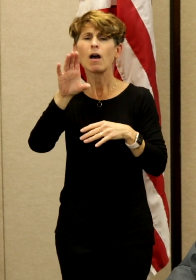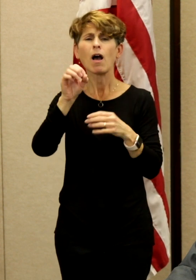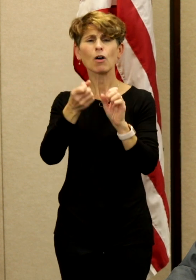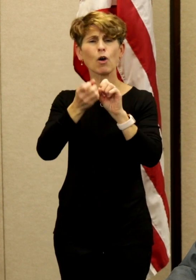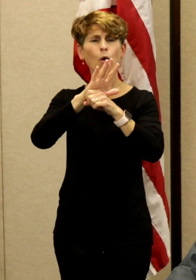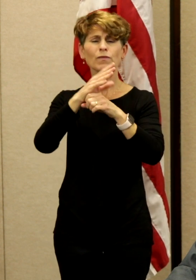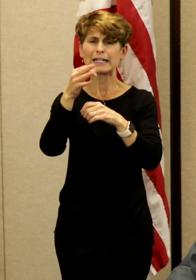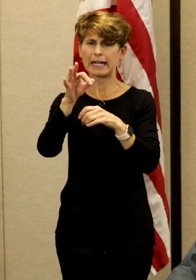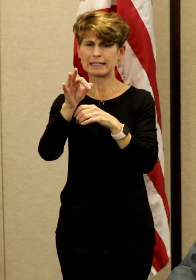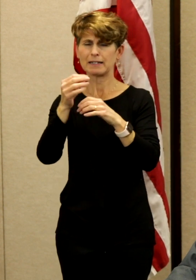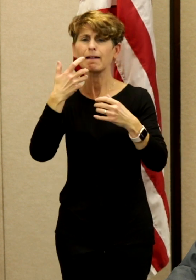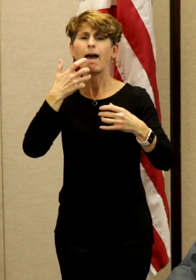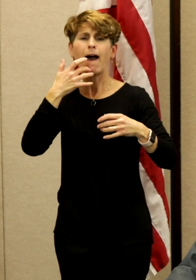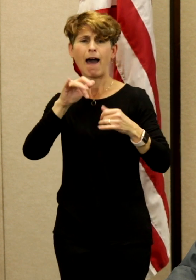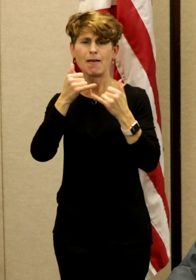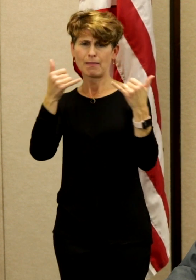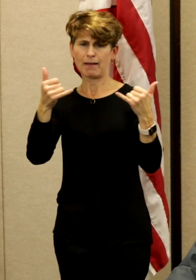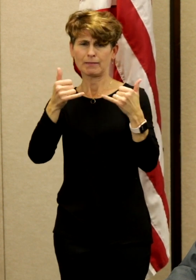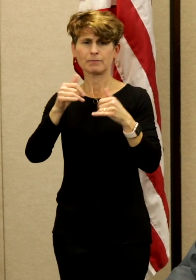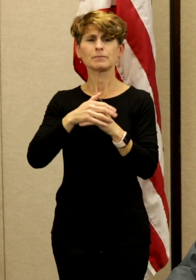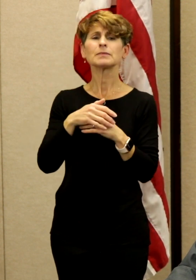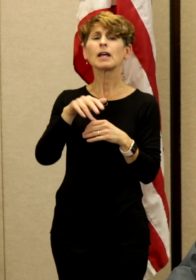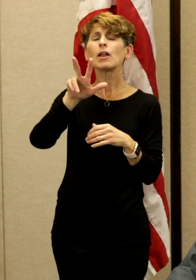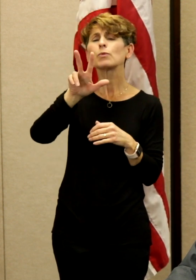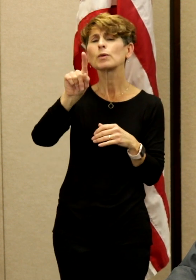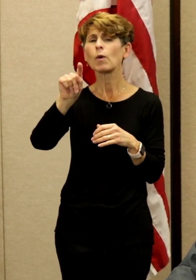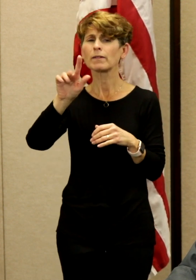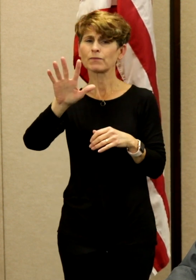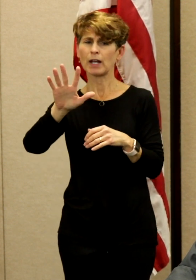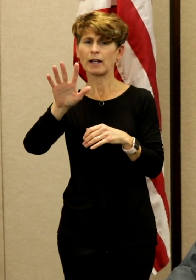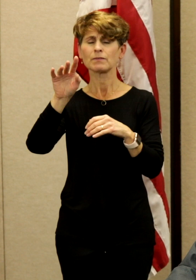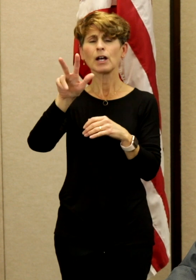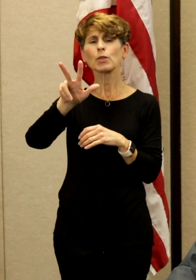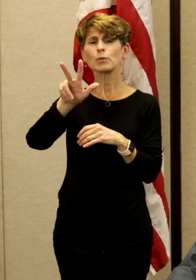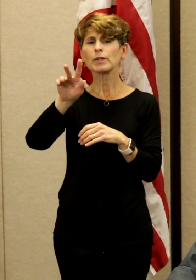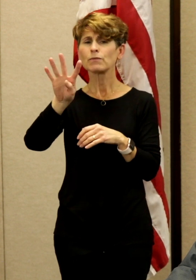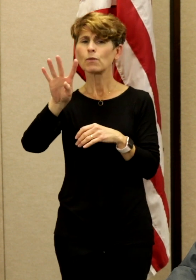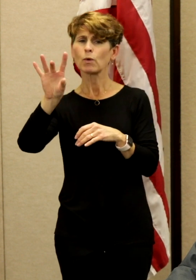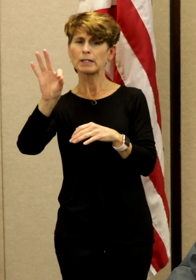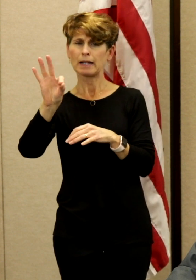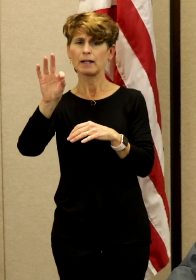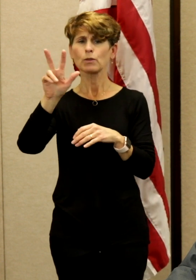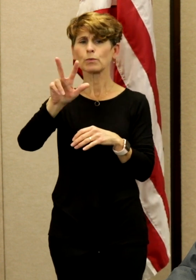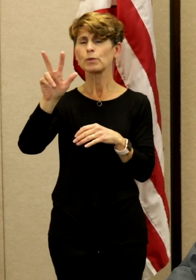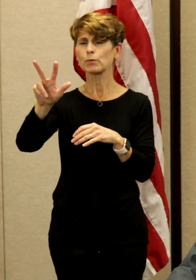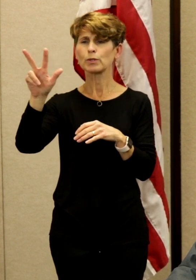hotline at 315-349-3330 for details.